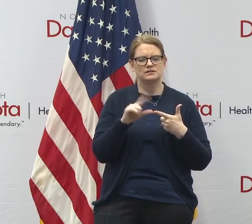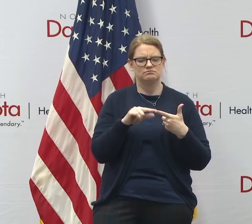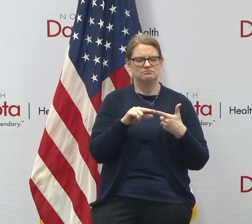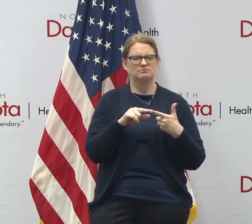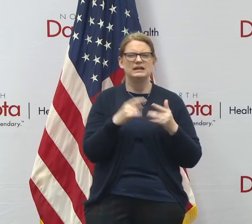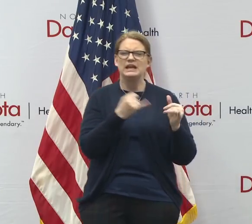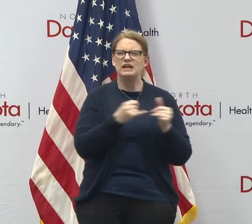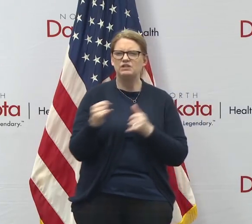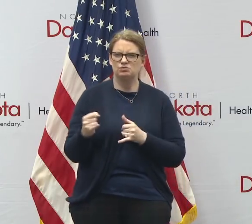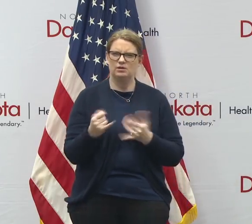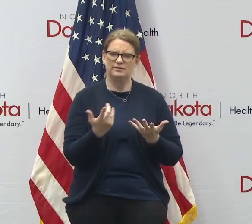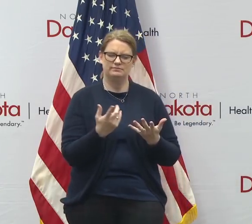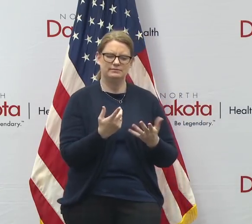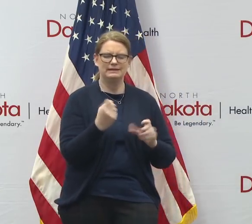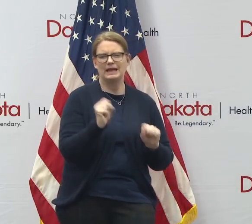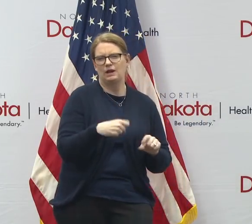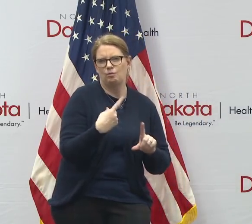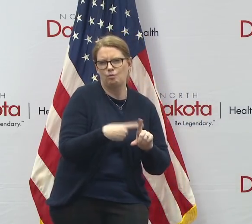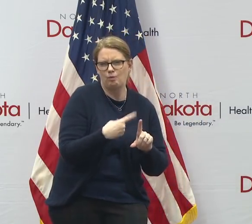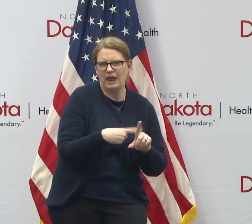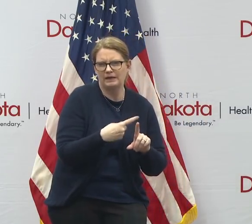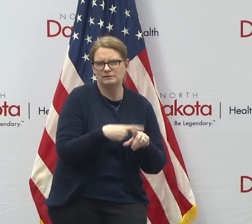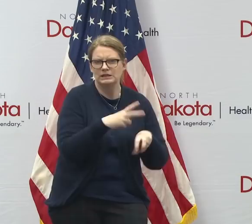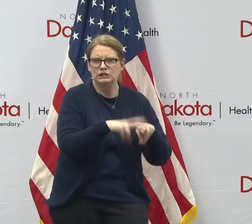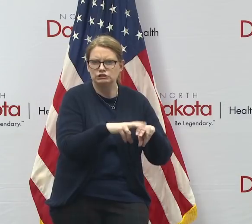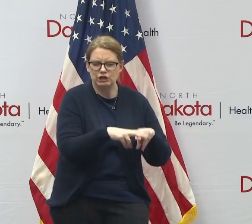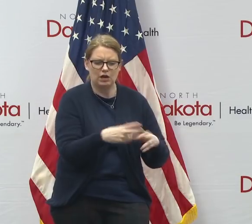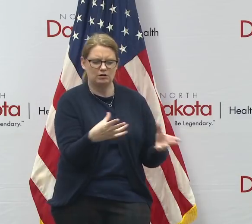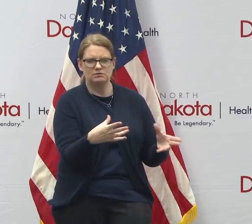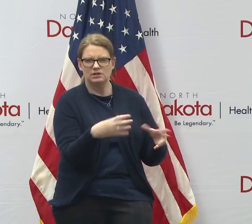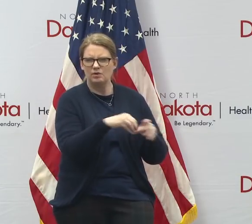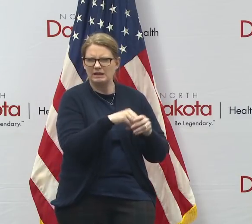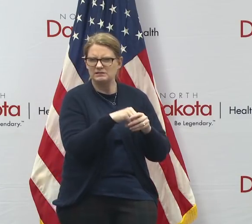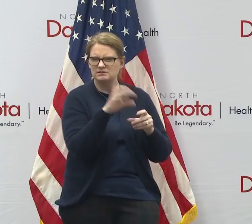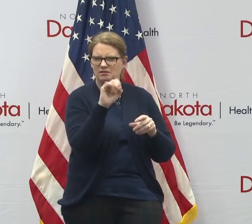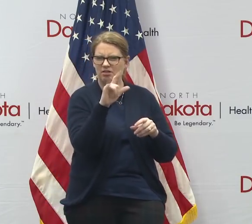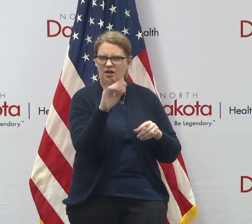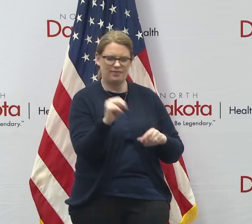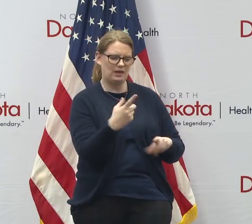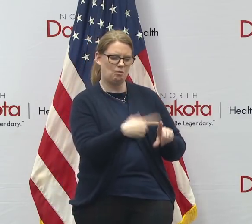individual proprietor may rent a chair, if you will, inside of a salon.